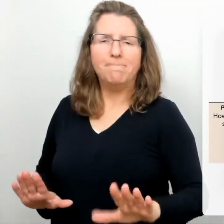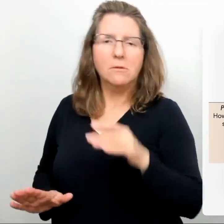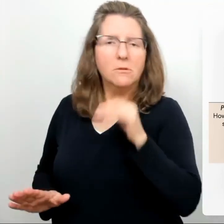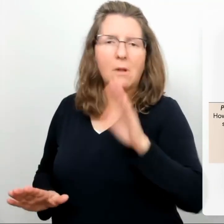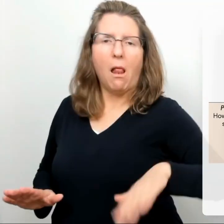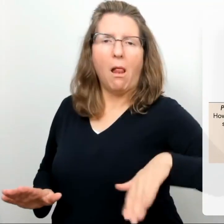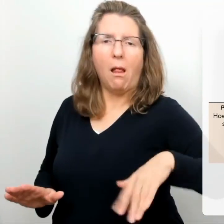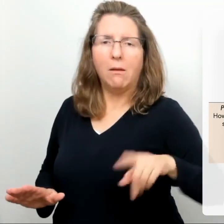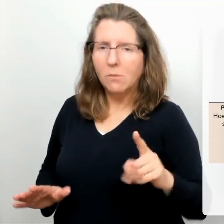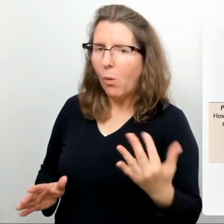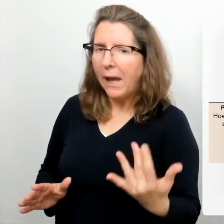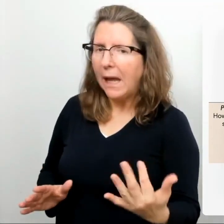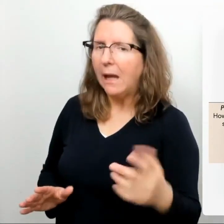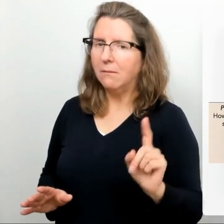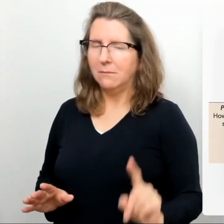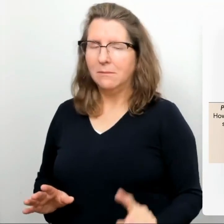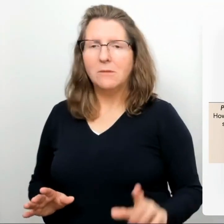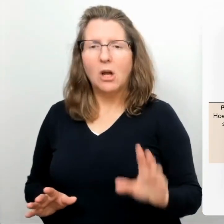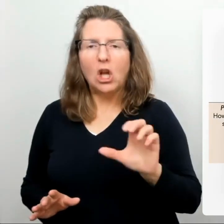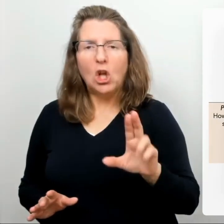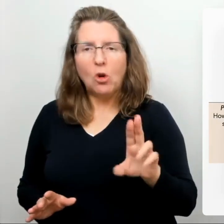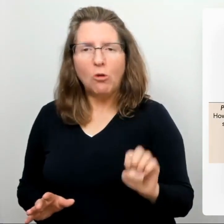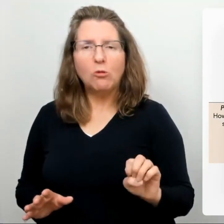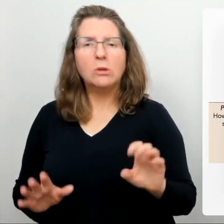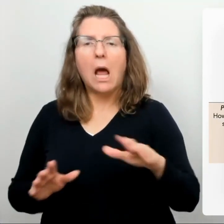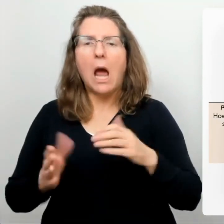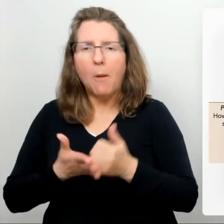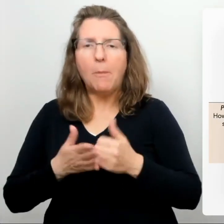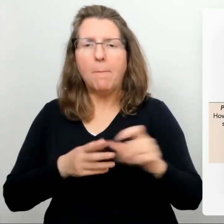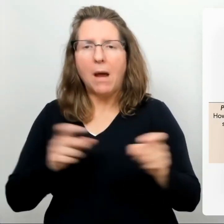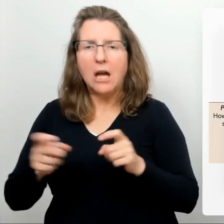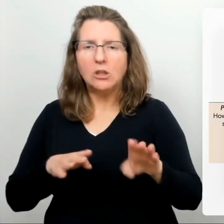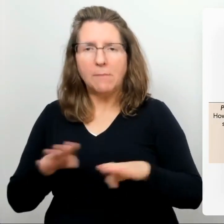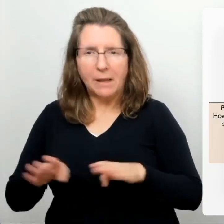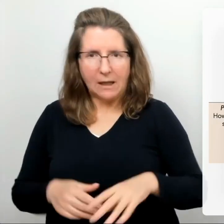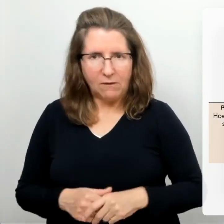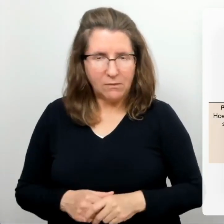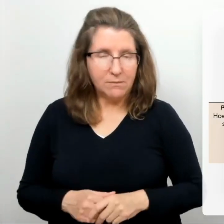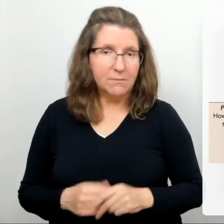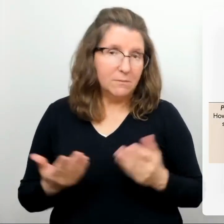teacher so that she can cue or support Aiden to manage his behaviors.